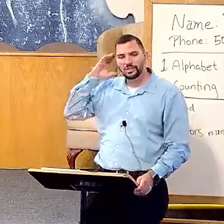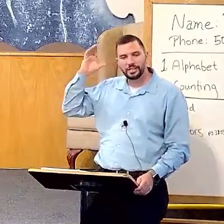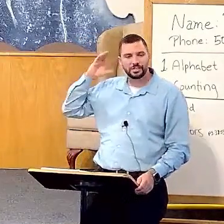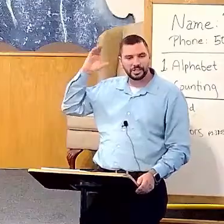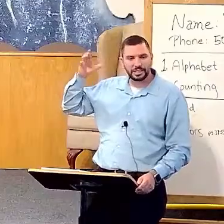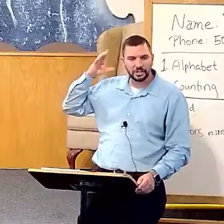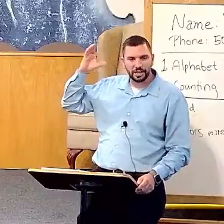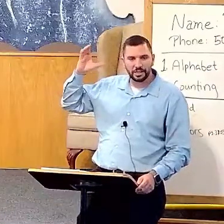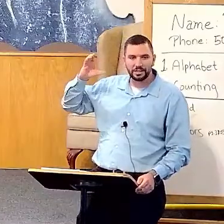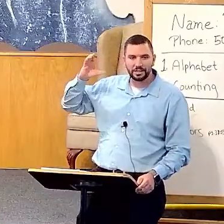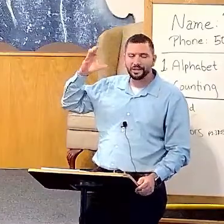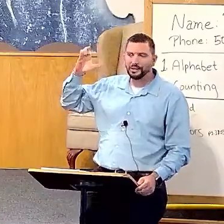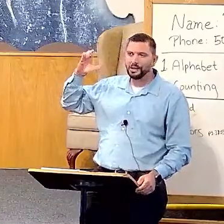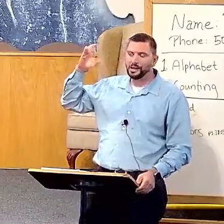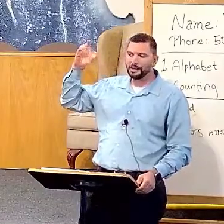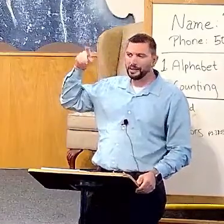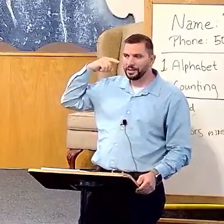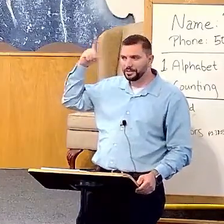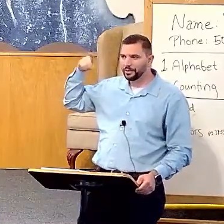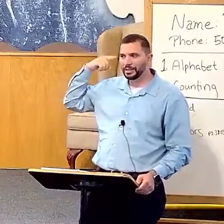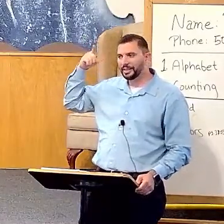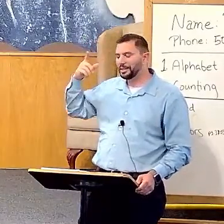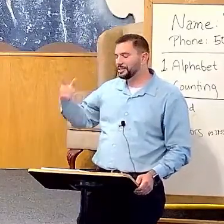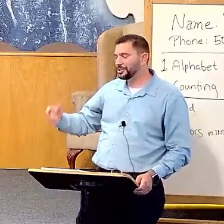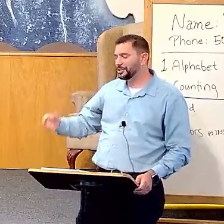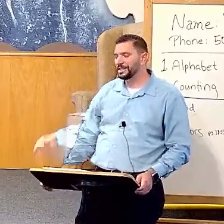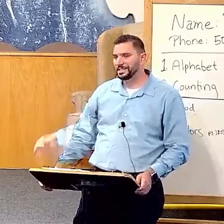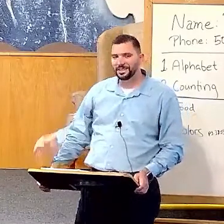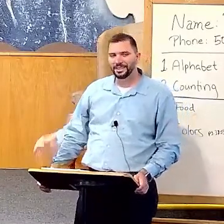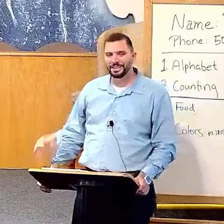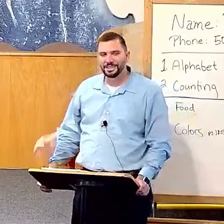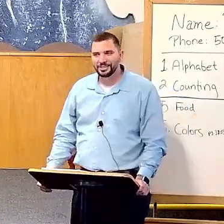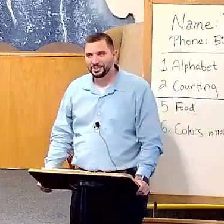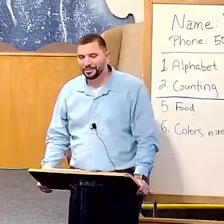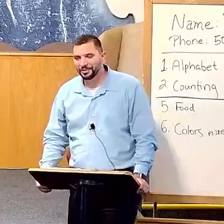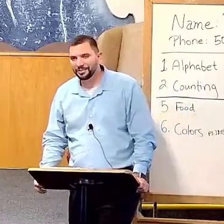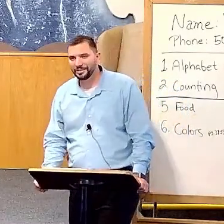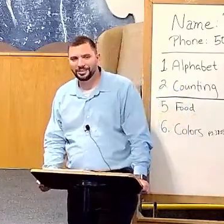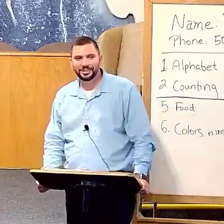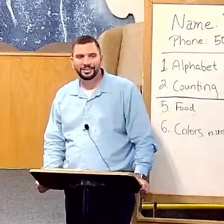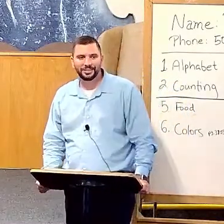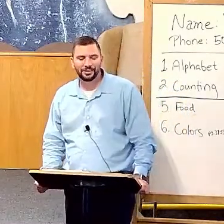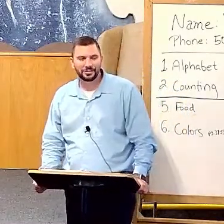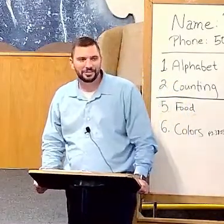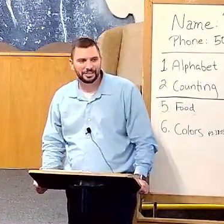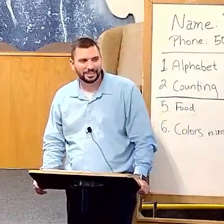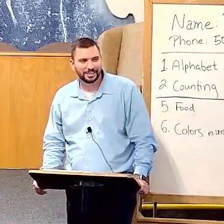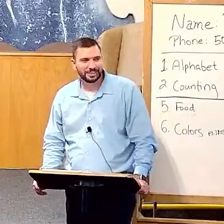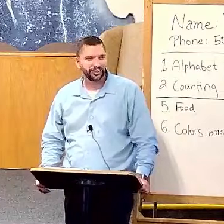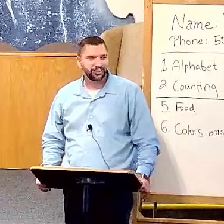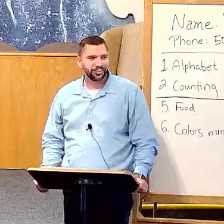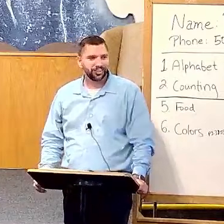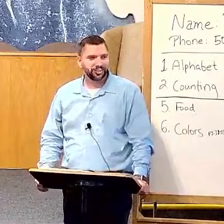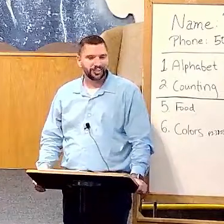is the C sign, and then going like that, that's just crazy. So loco and the